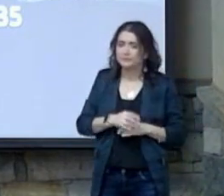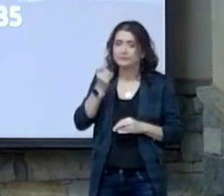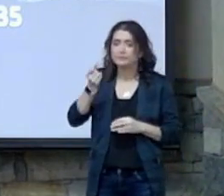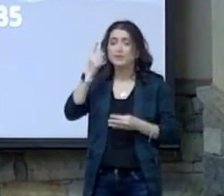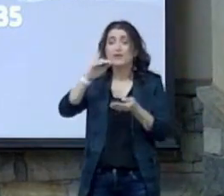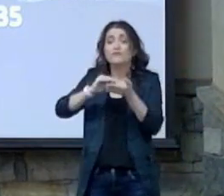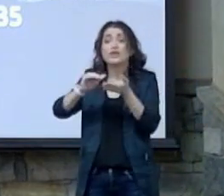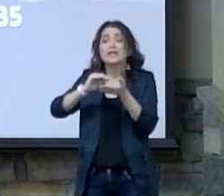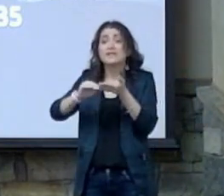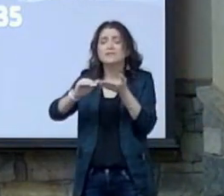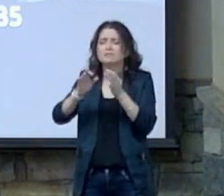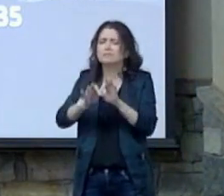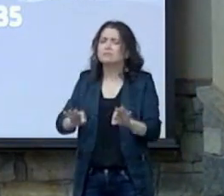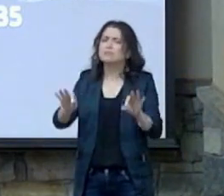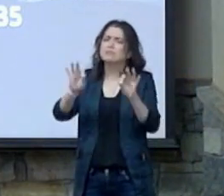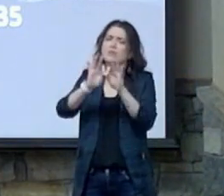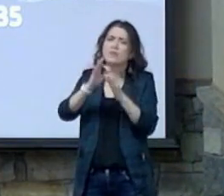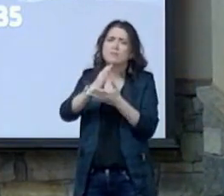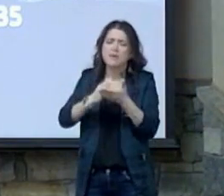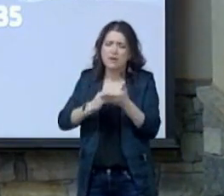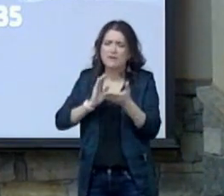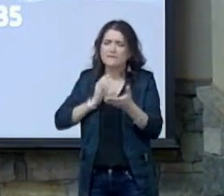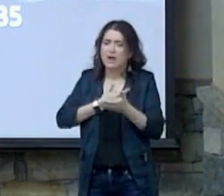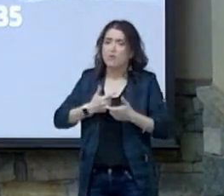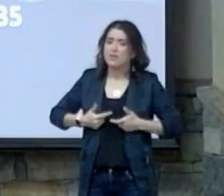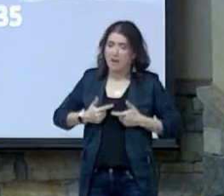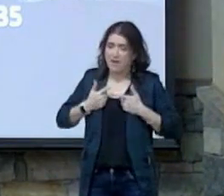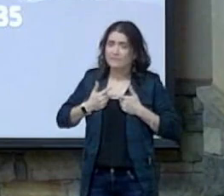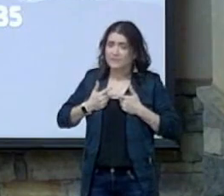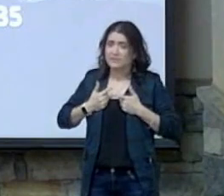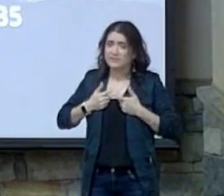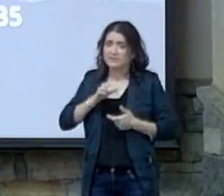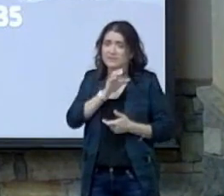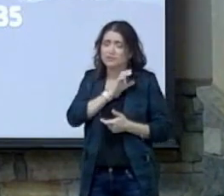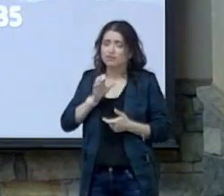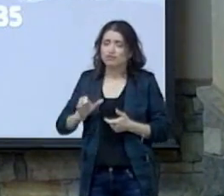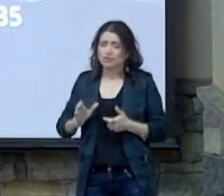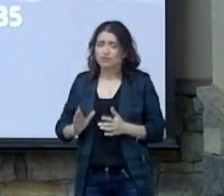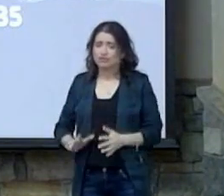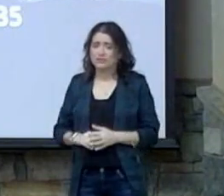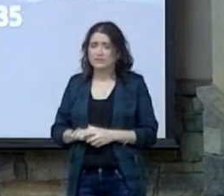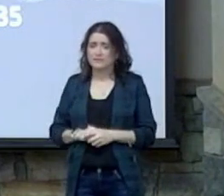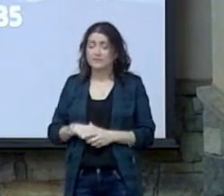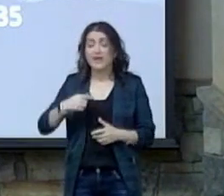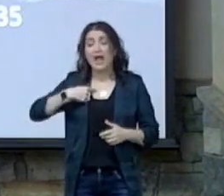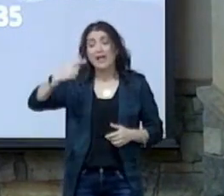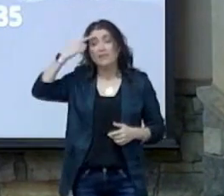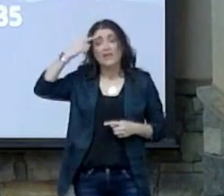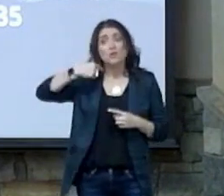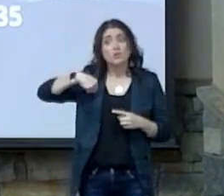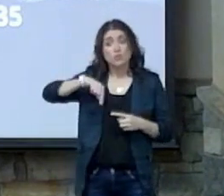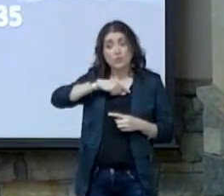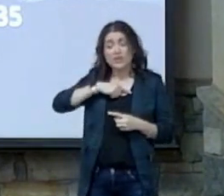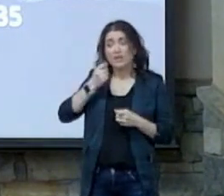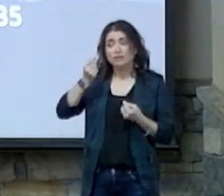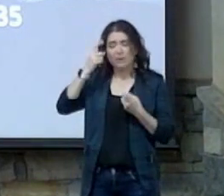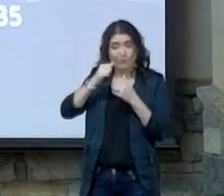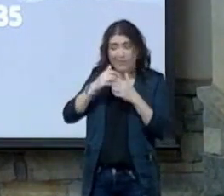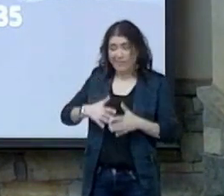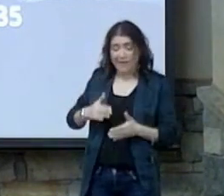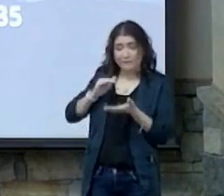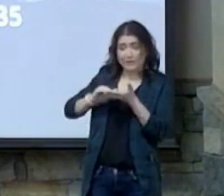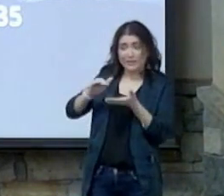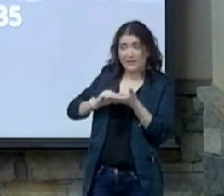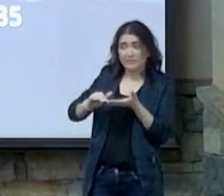is an important part of our lives as Christians. I think we understand that without forgiveness, we